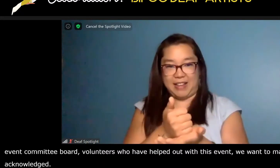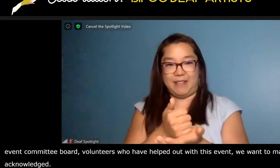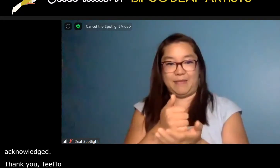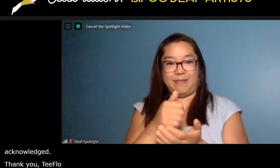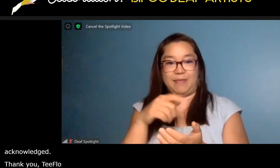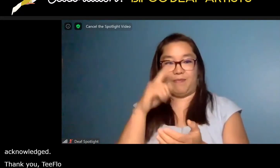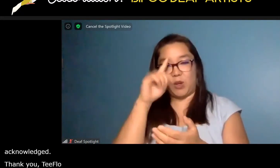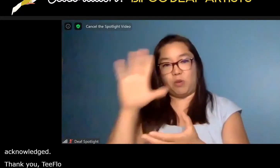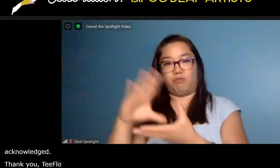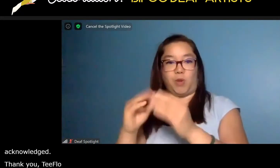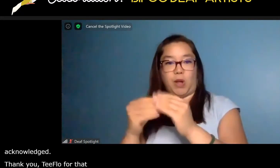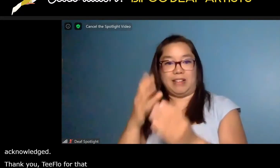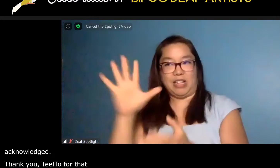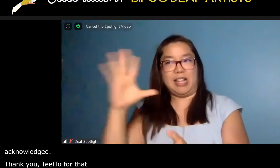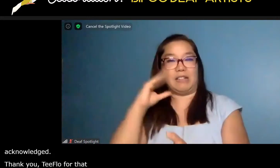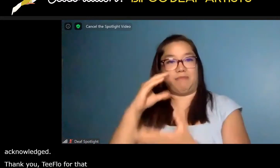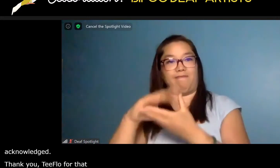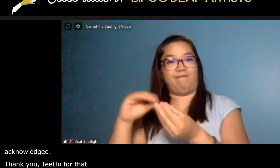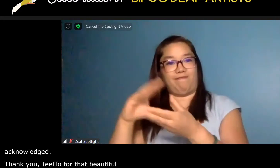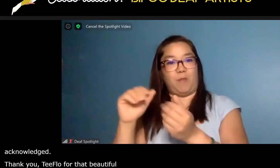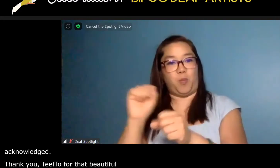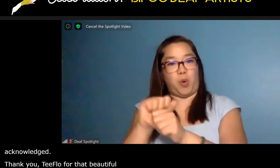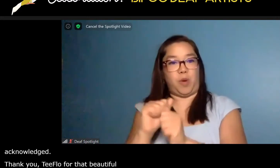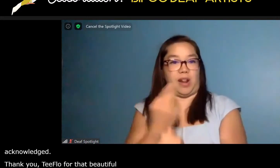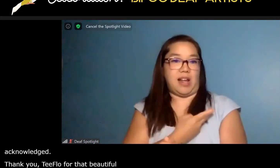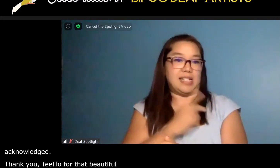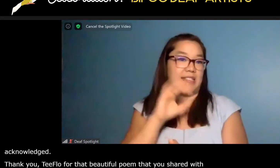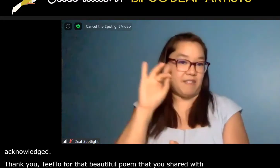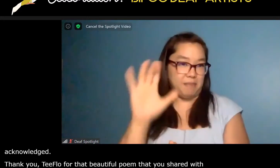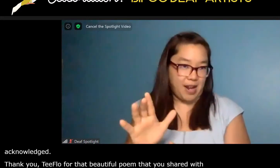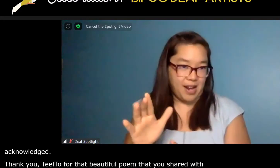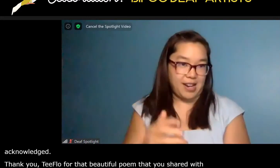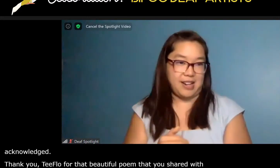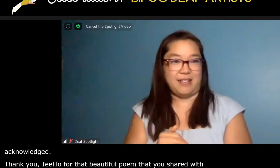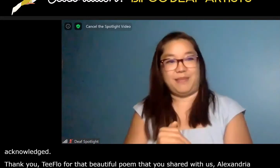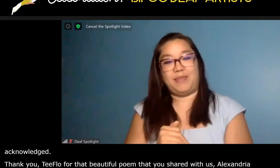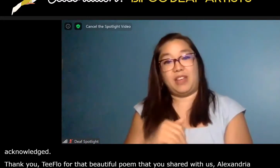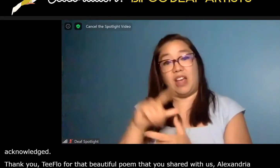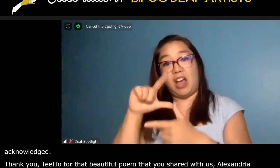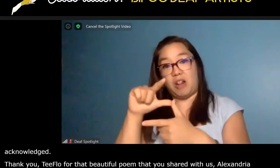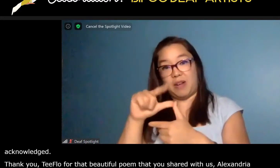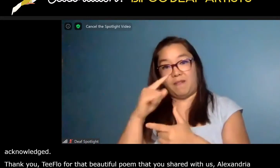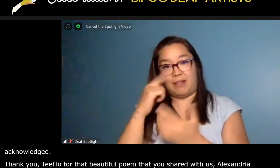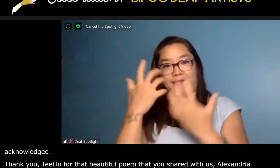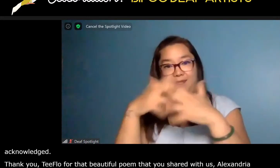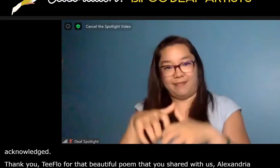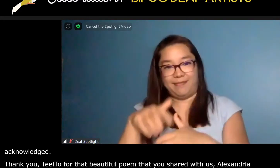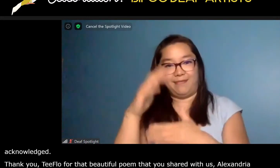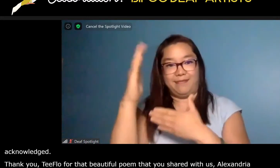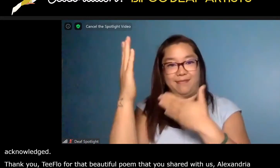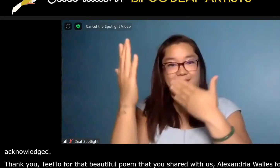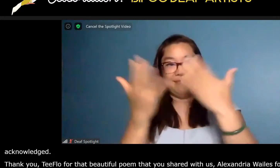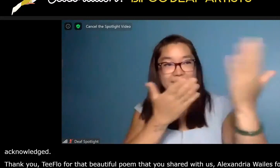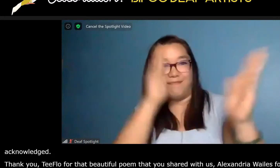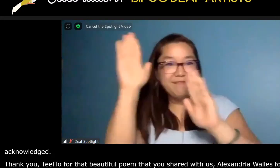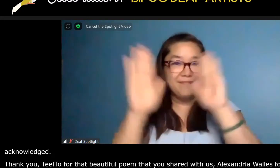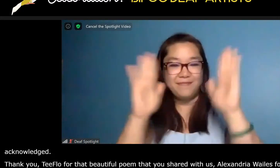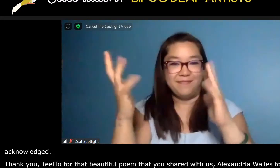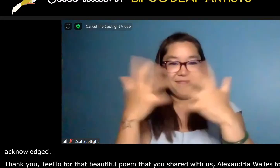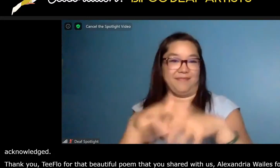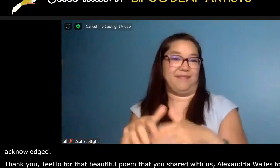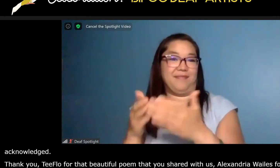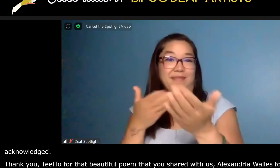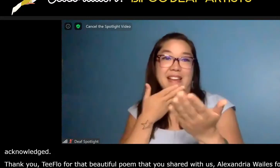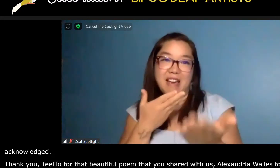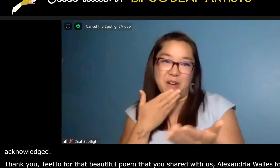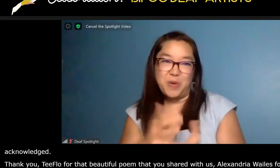with us today. Alexandria Wills, for your story and your experience working with Deaf Spotlight.